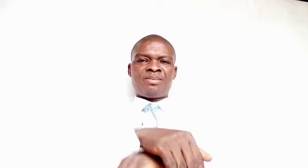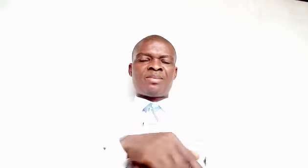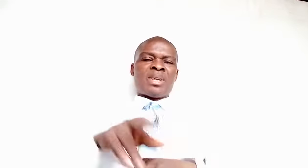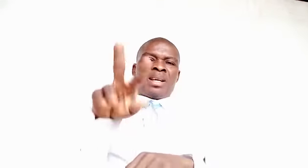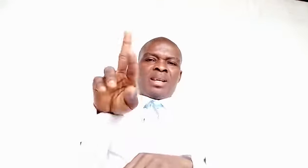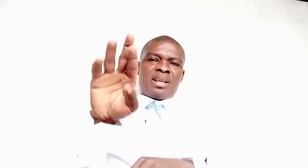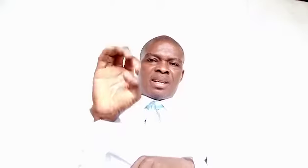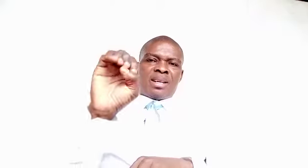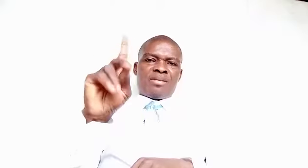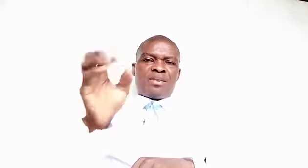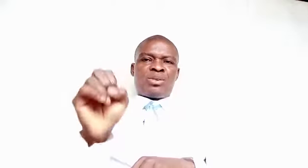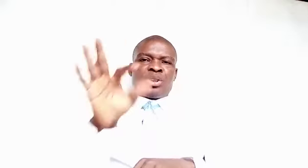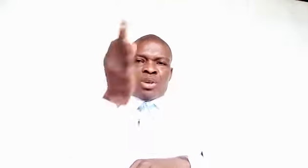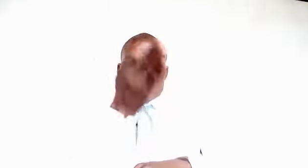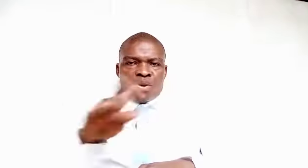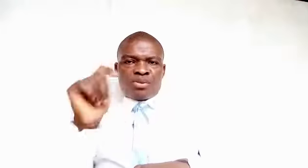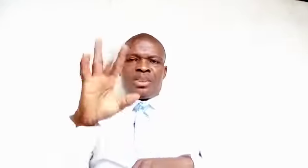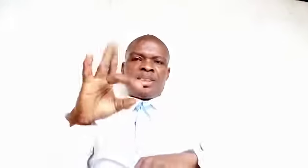Revolution of the earth now.